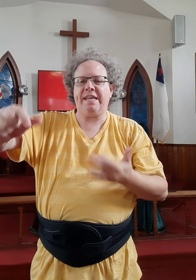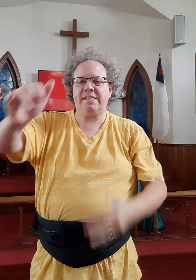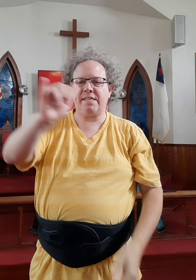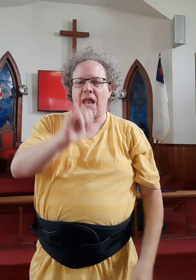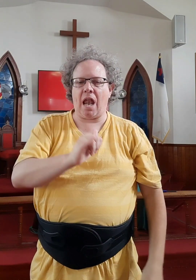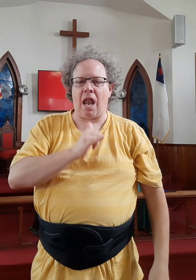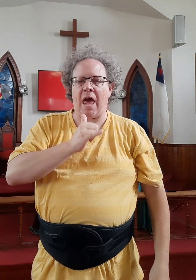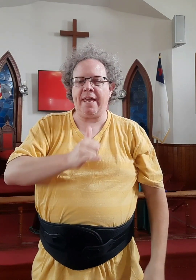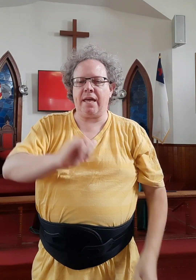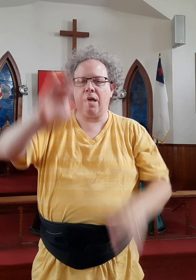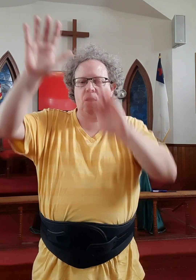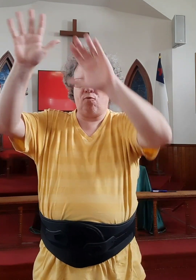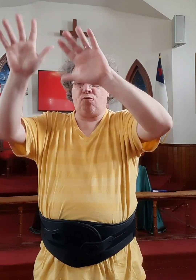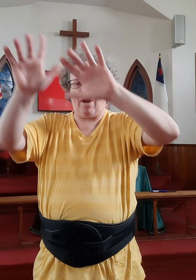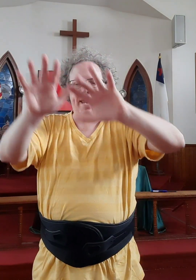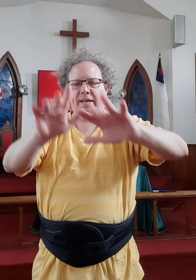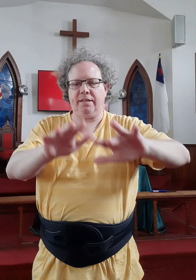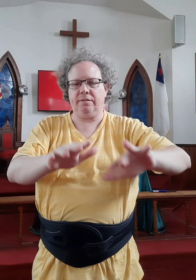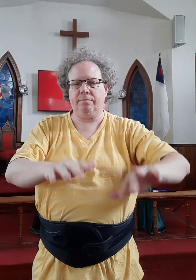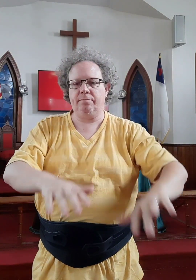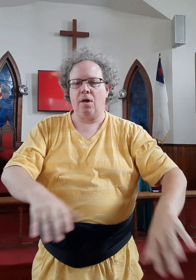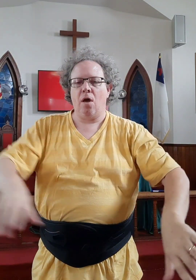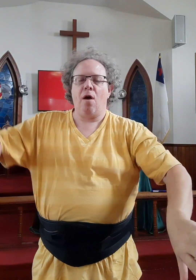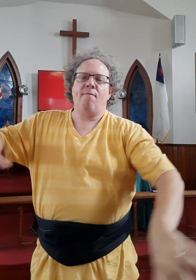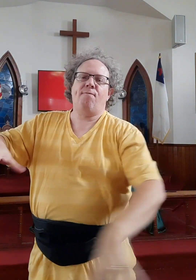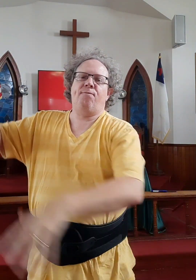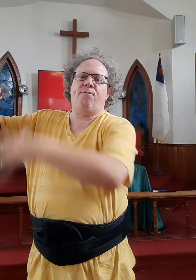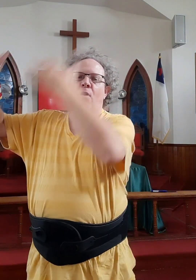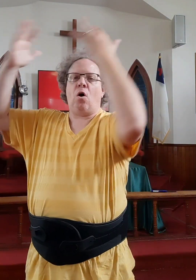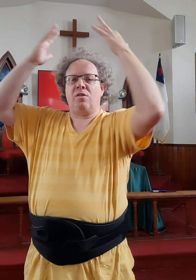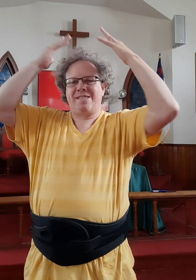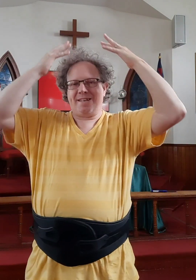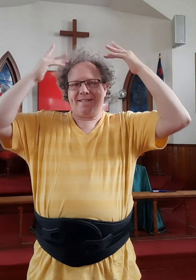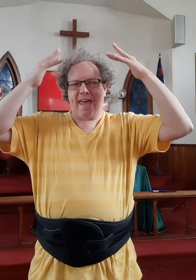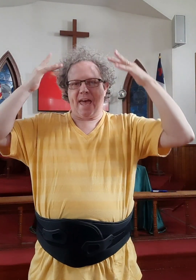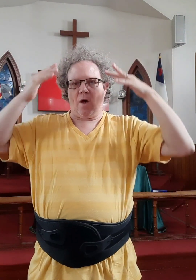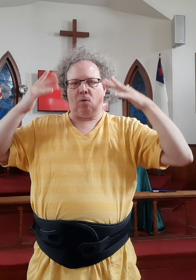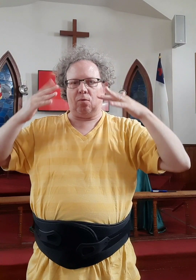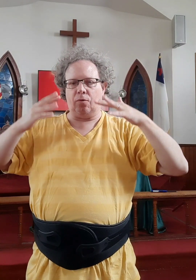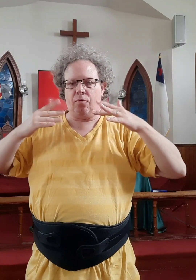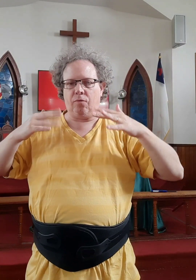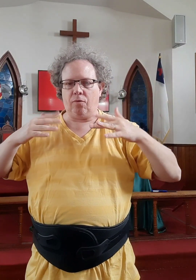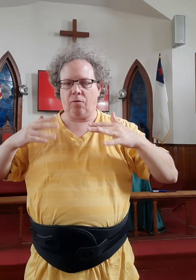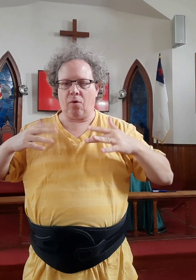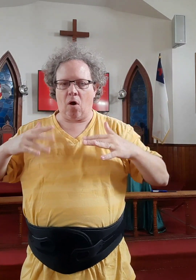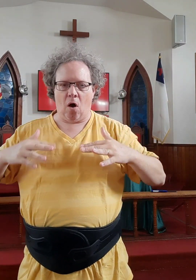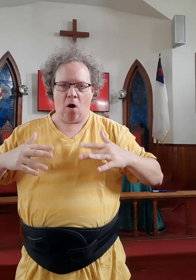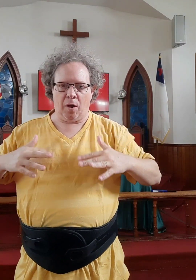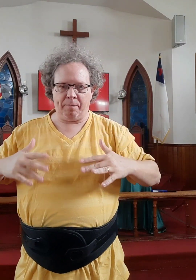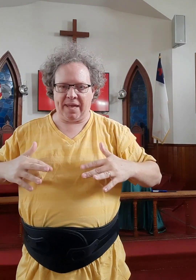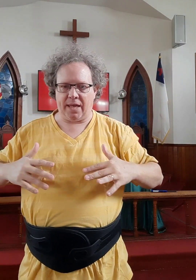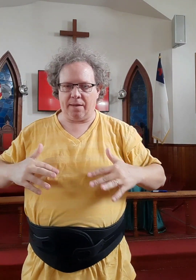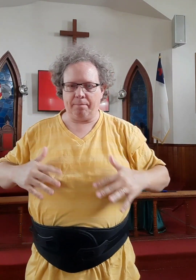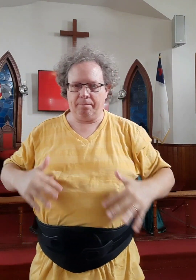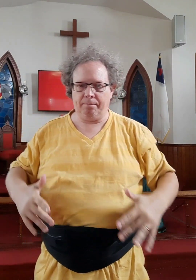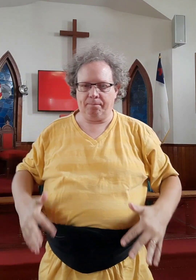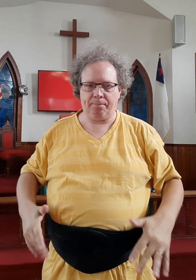Grace like rain falls down on me.